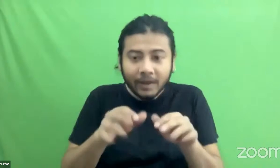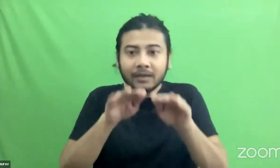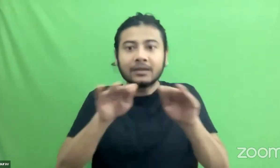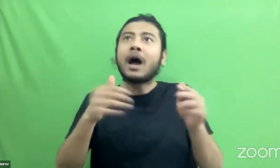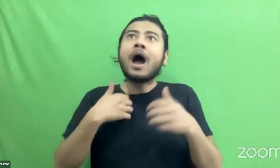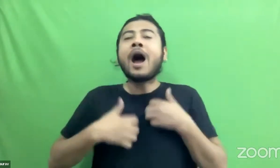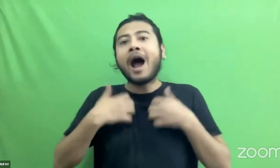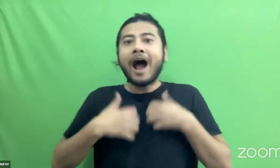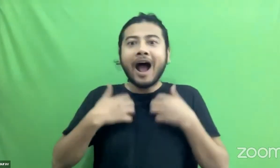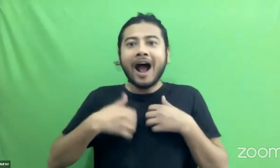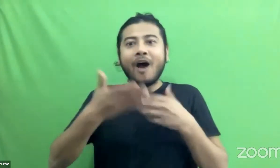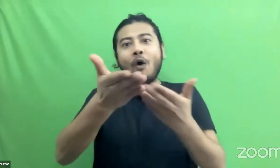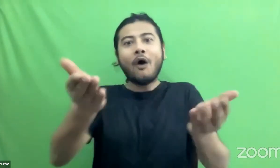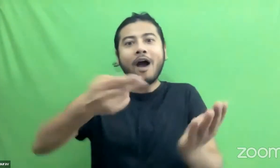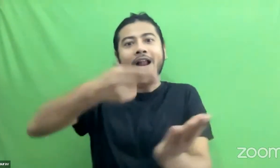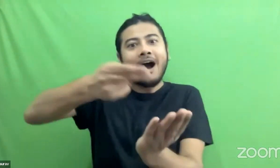Don't have to do something really big.